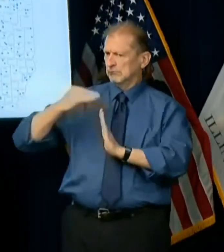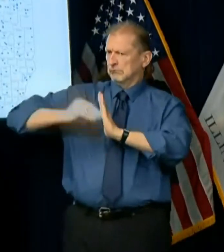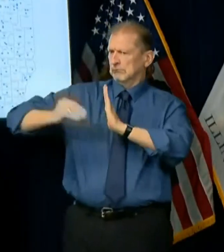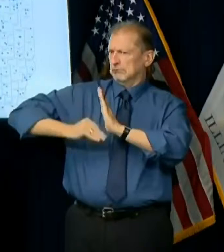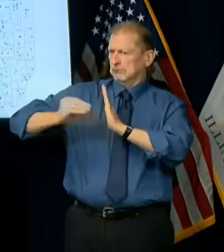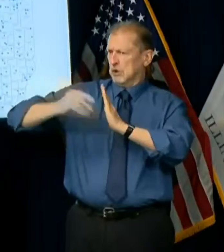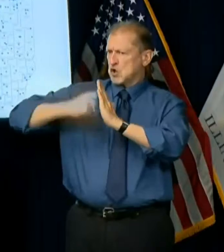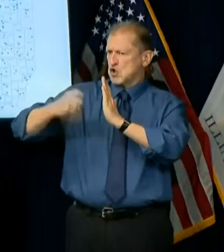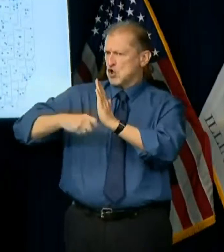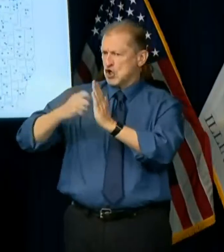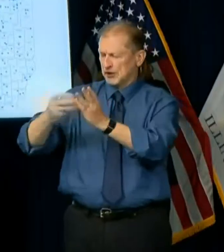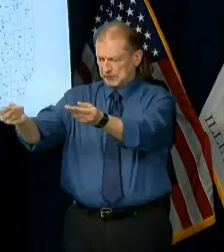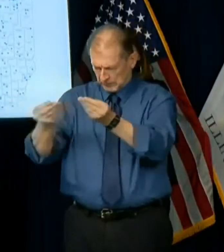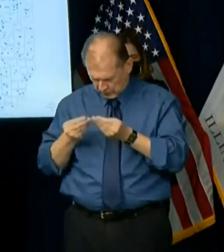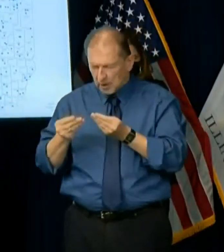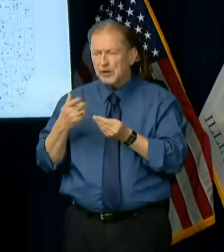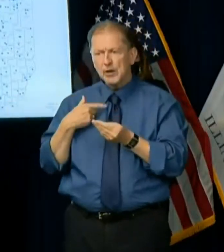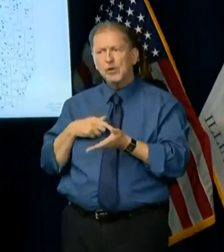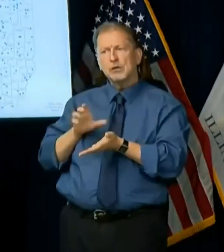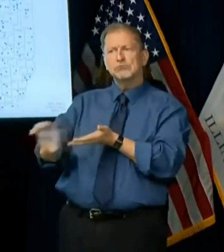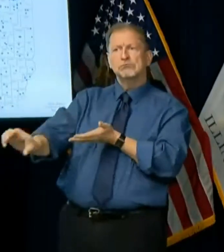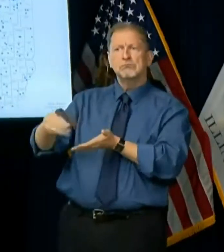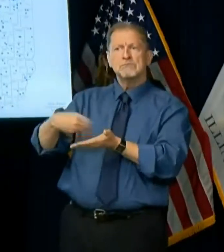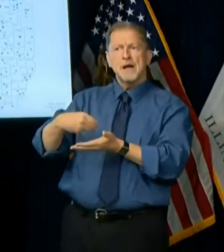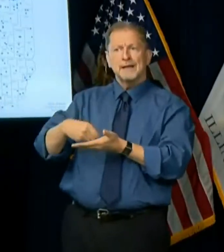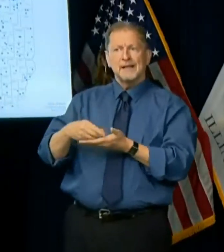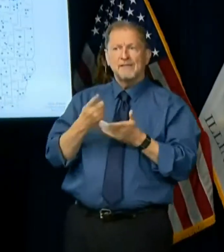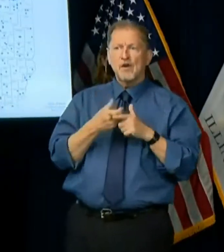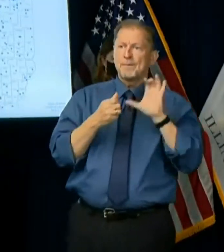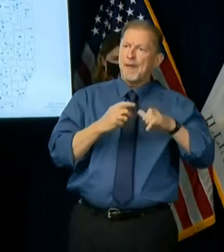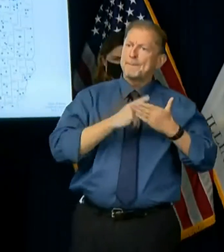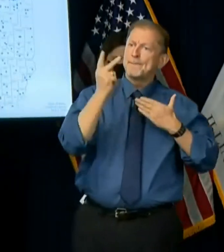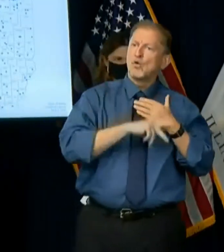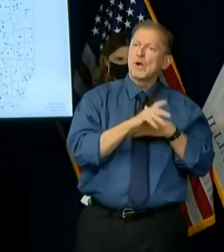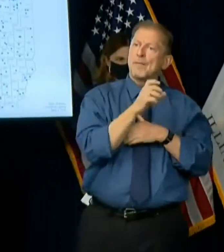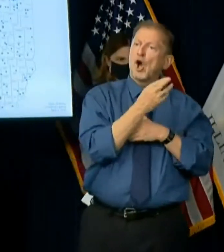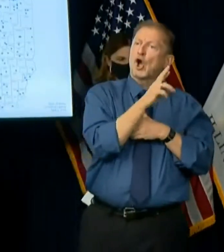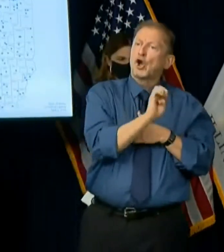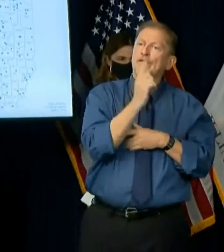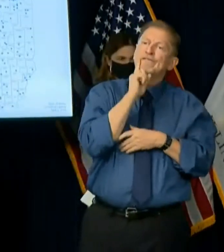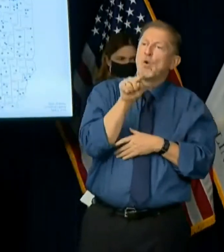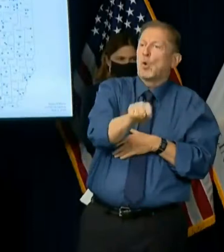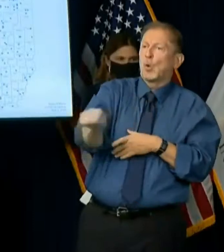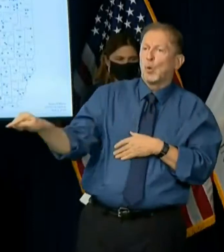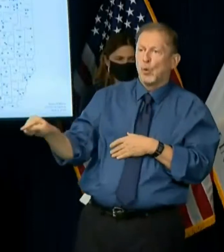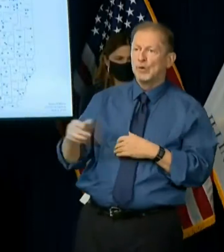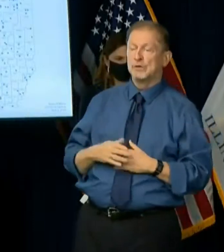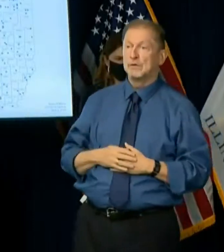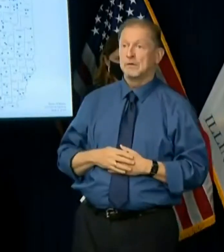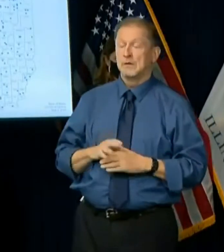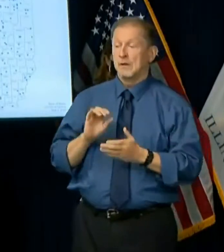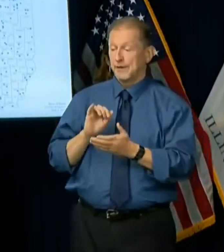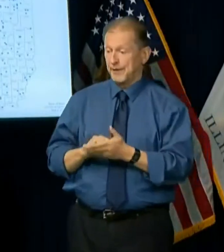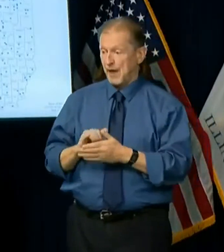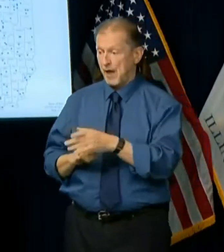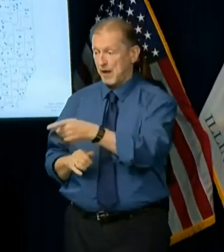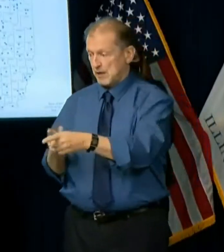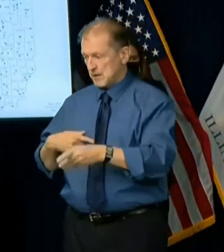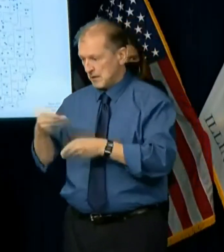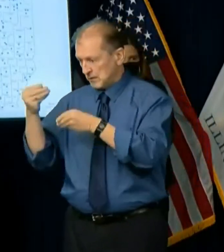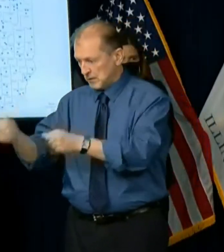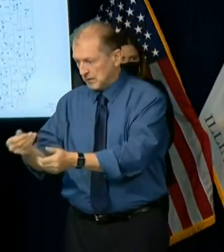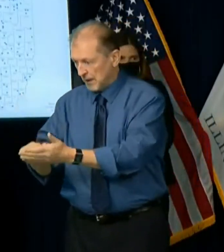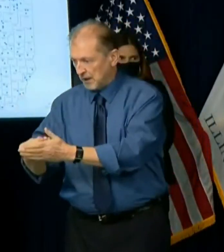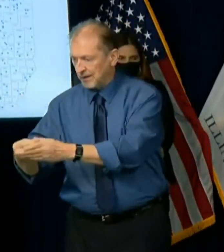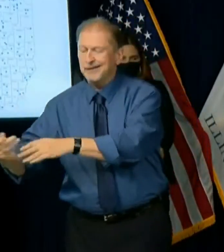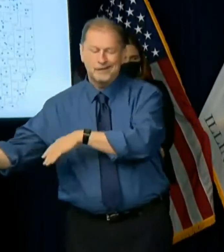sure that your community is getting the local cure dollars that you deserve. Reimbursements get turned around in as little as